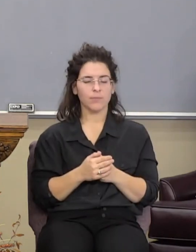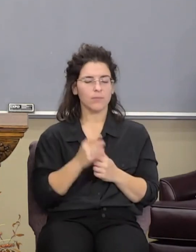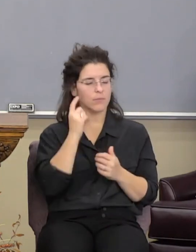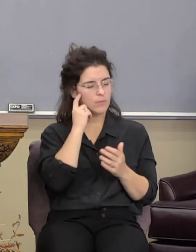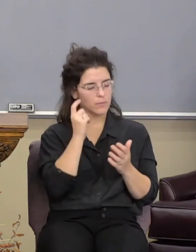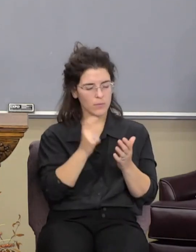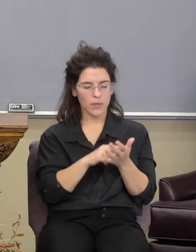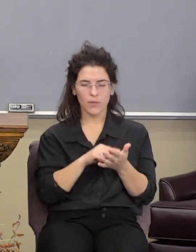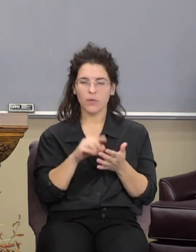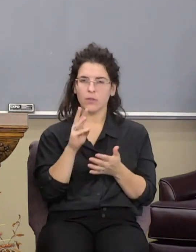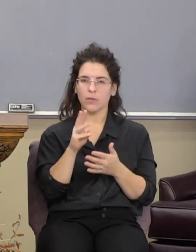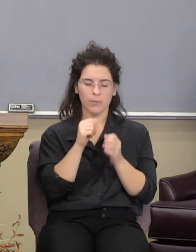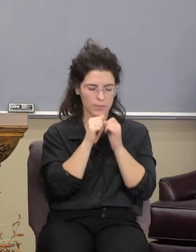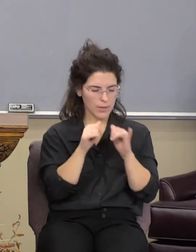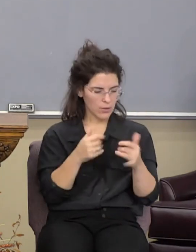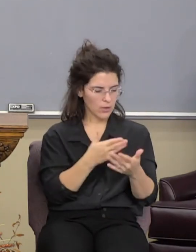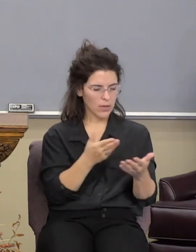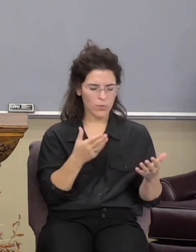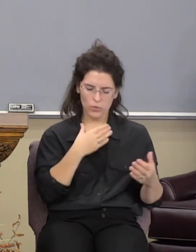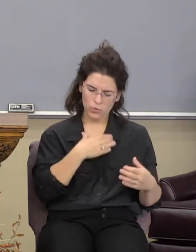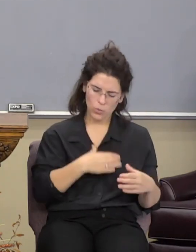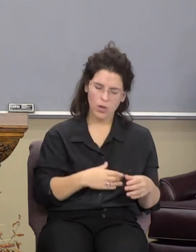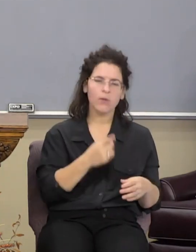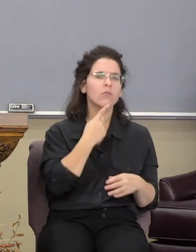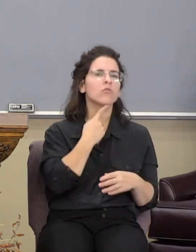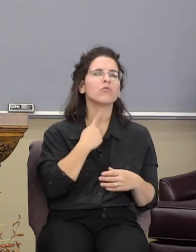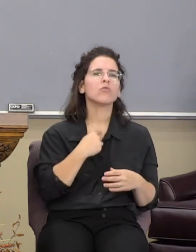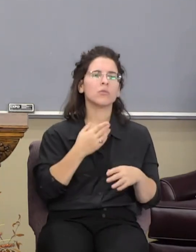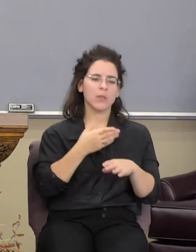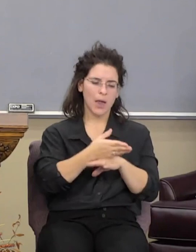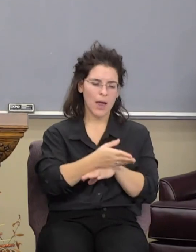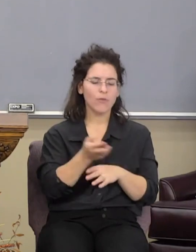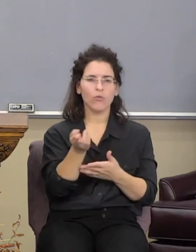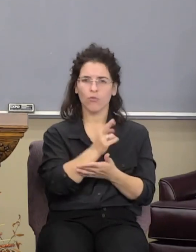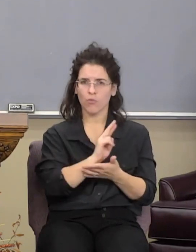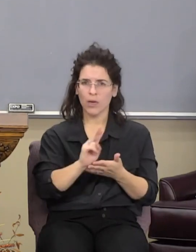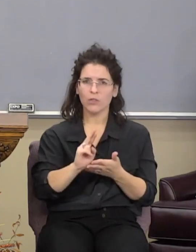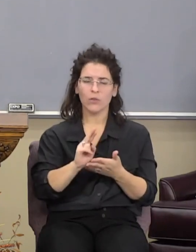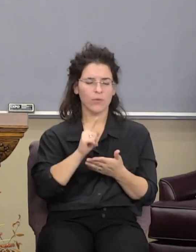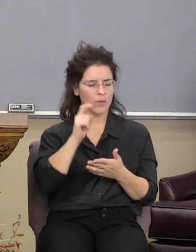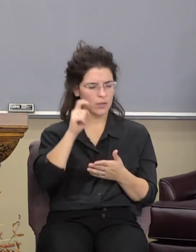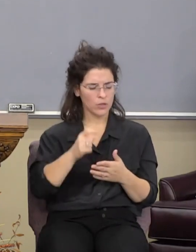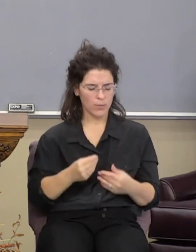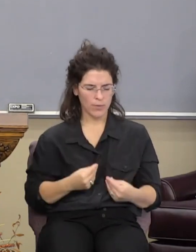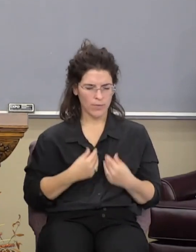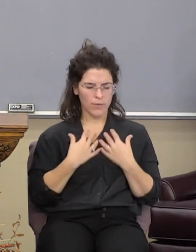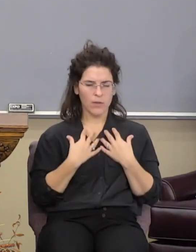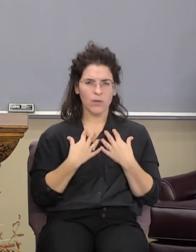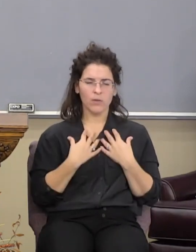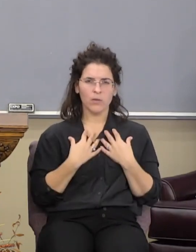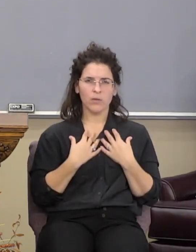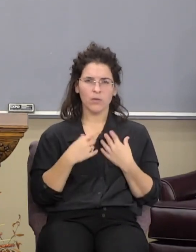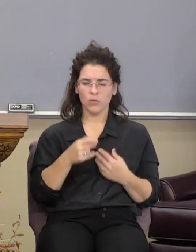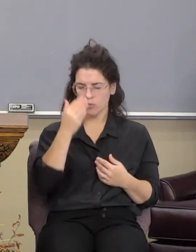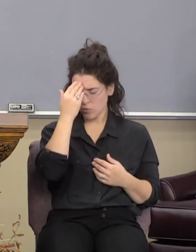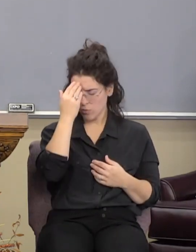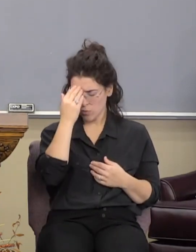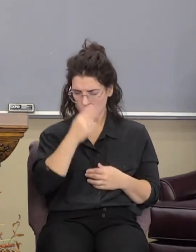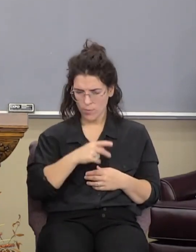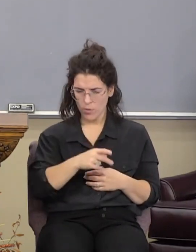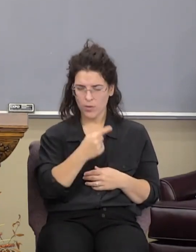there, verse 6, blessed are they which do hunger and thirst after righteousness, for they shall be filled. You know what Paul